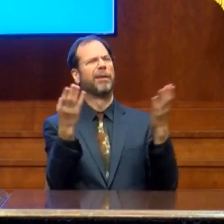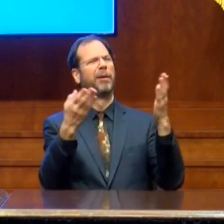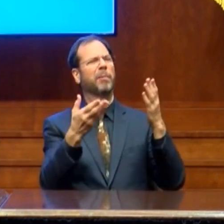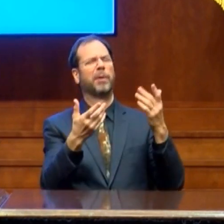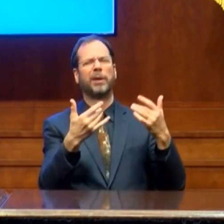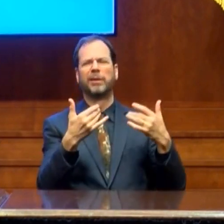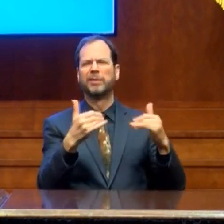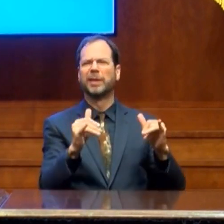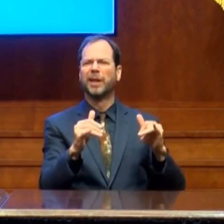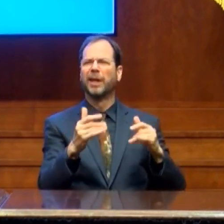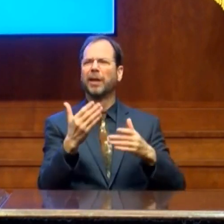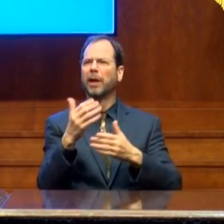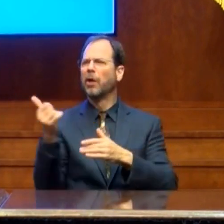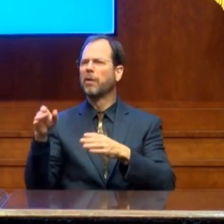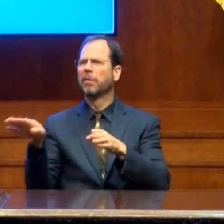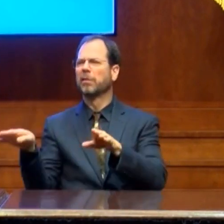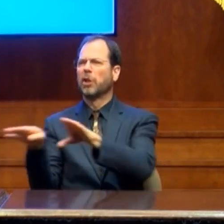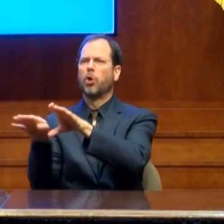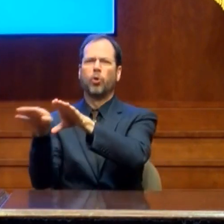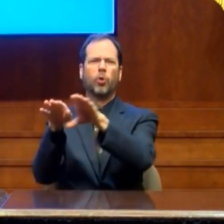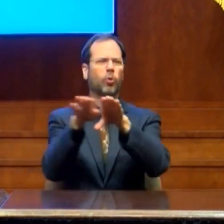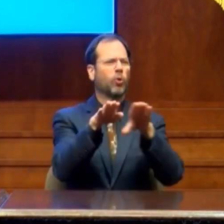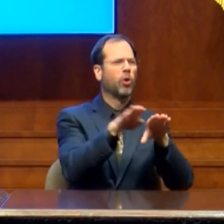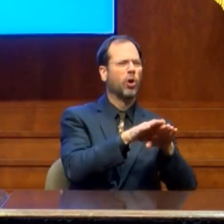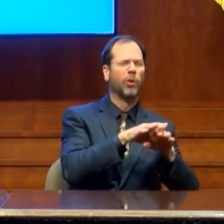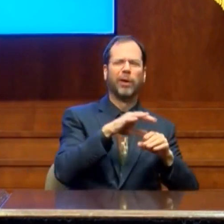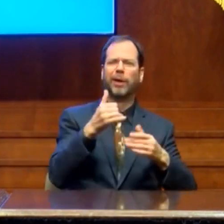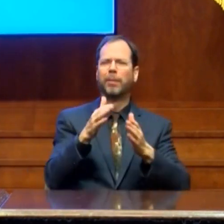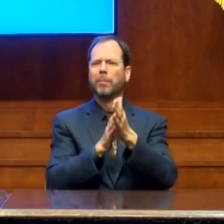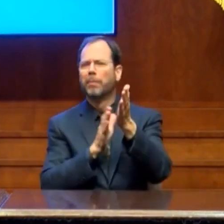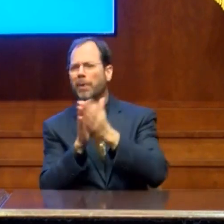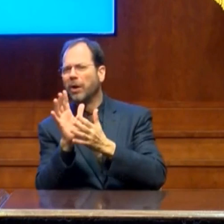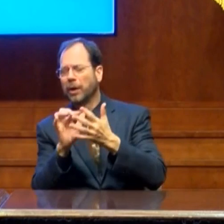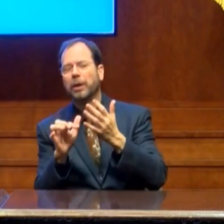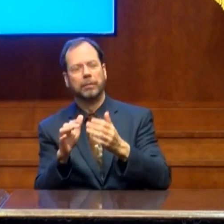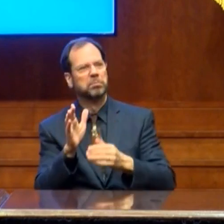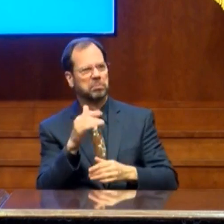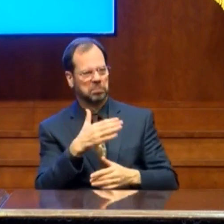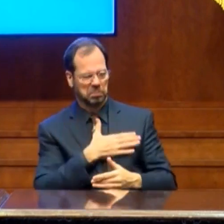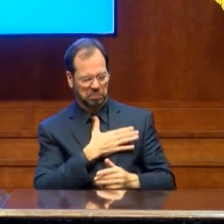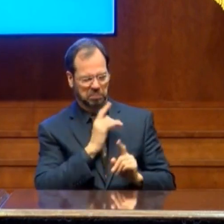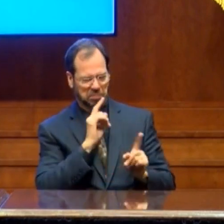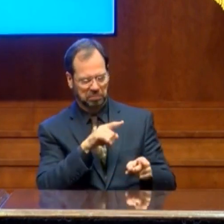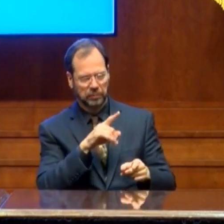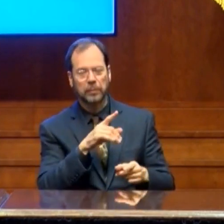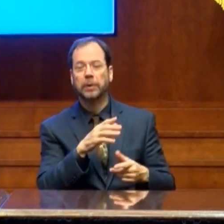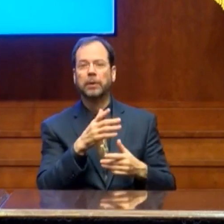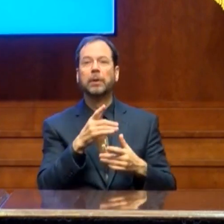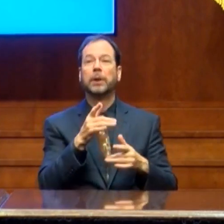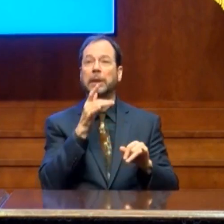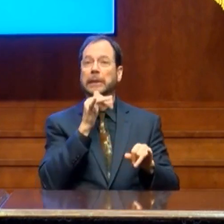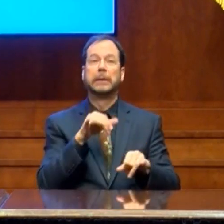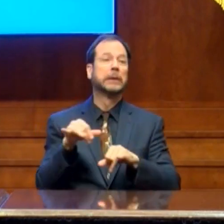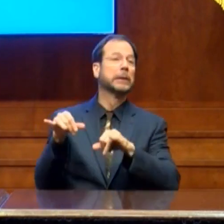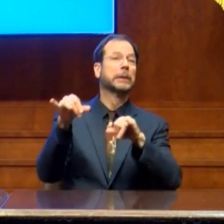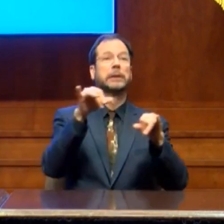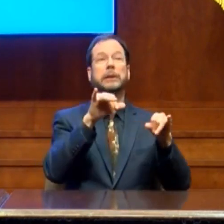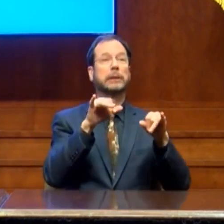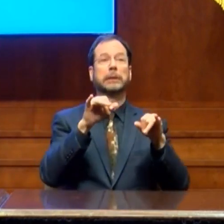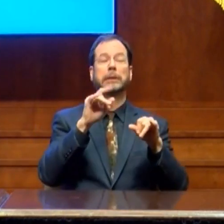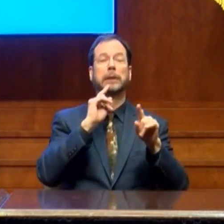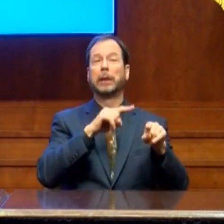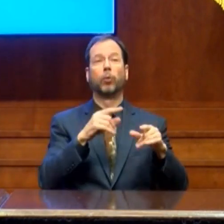while other sports recreational complexes were closed? Sure, happy to. So let me tell you what the standard is, and it's a uniform